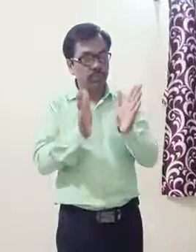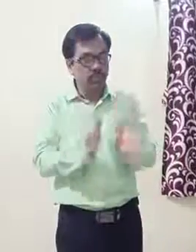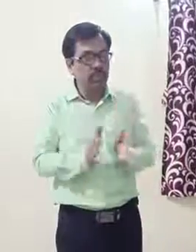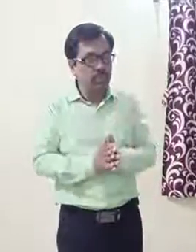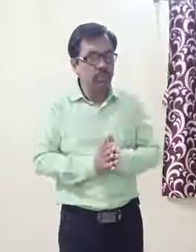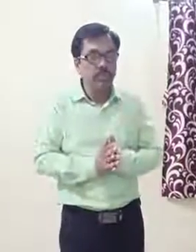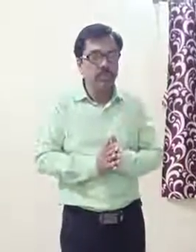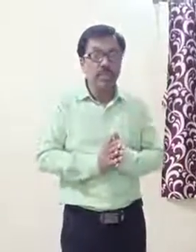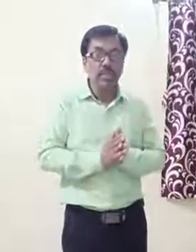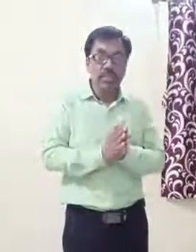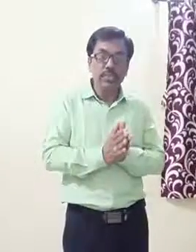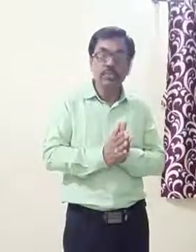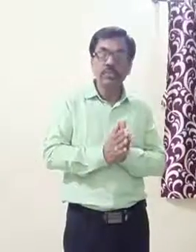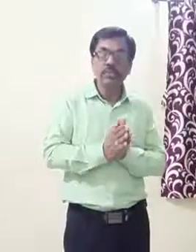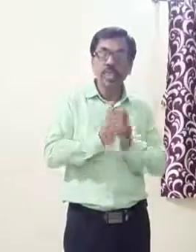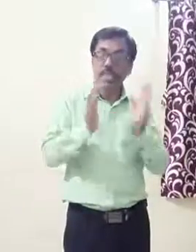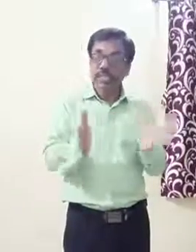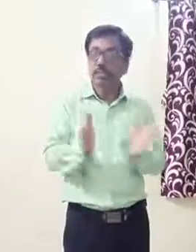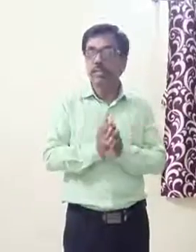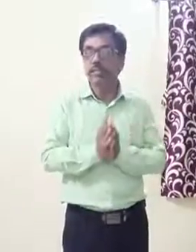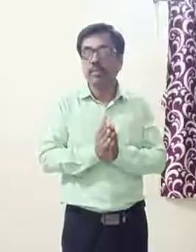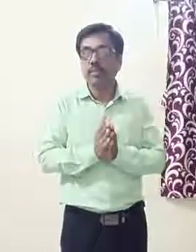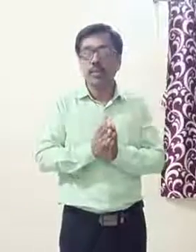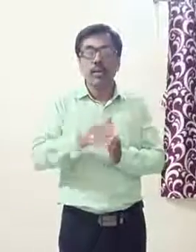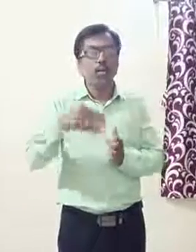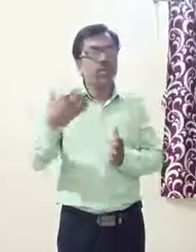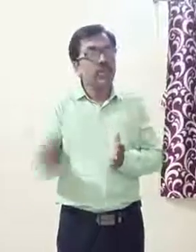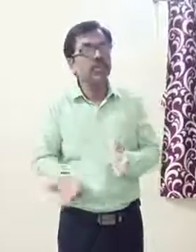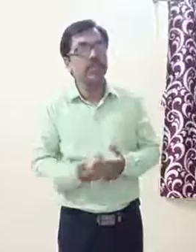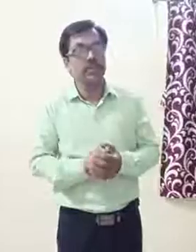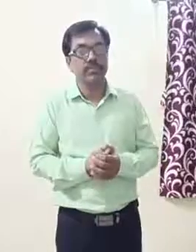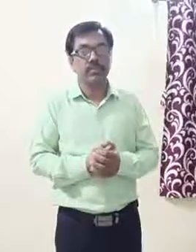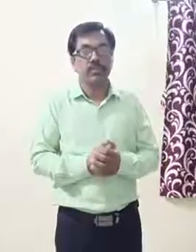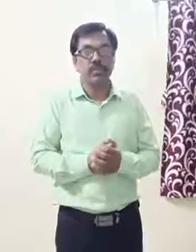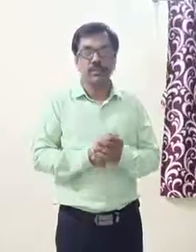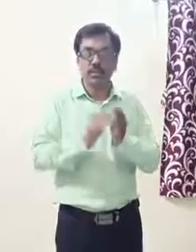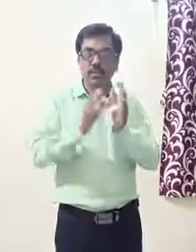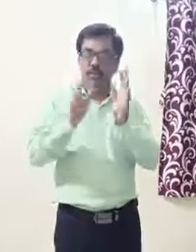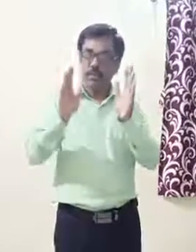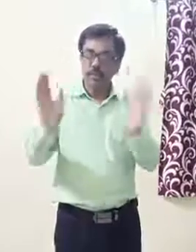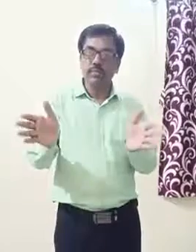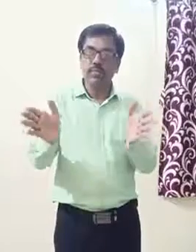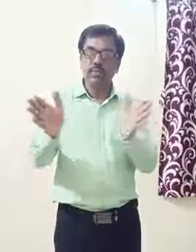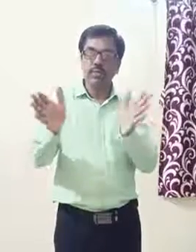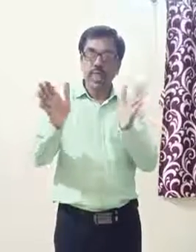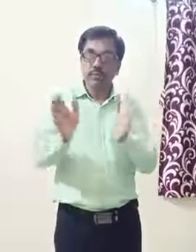Napoleon's rule is actually overweighting the